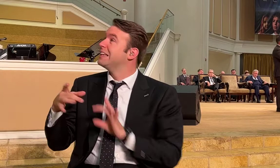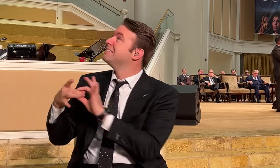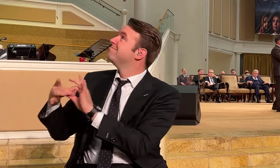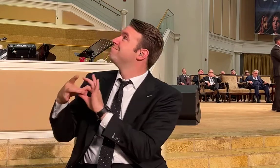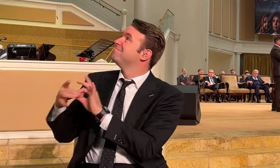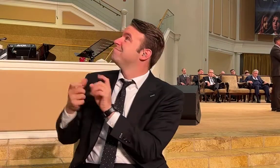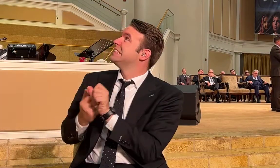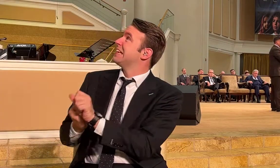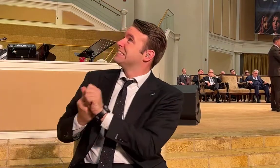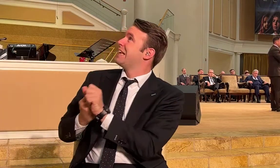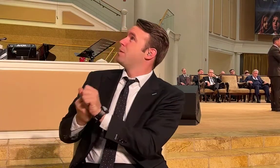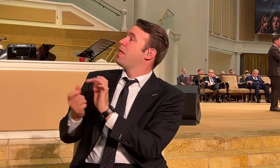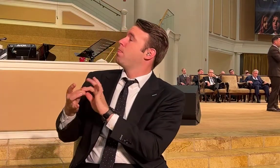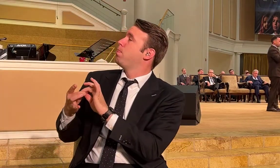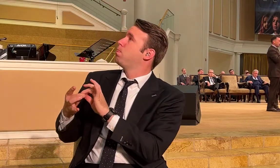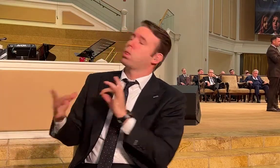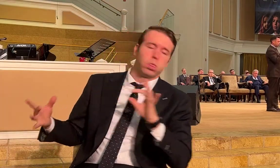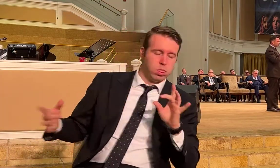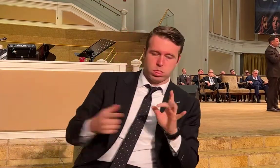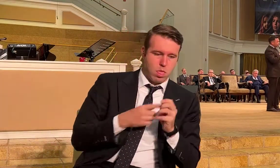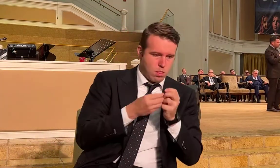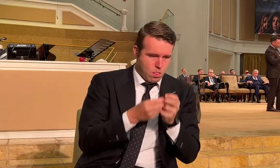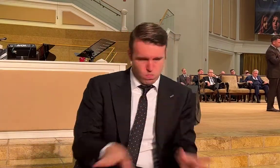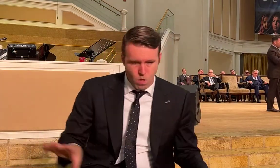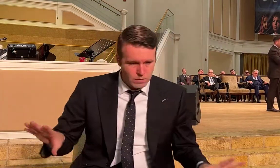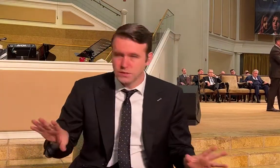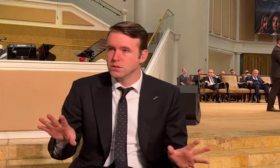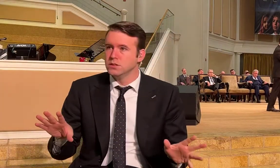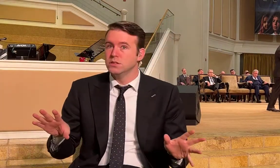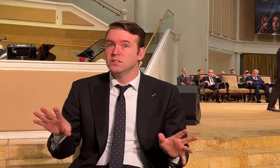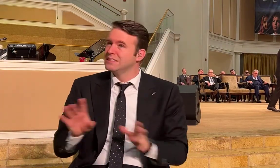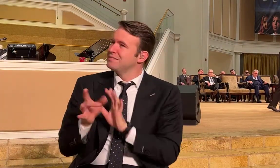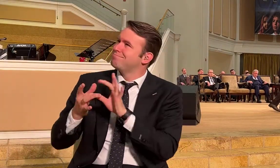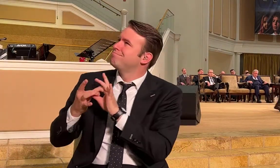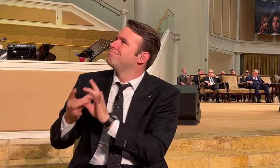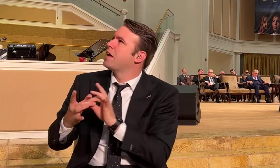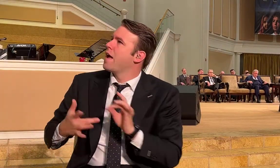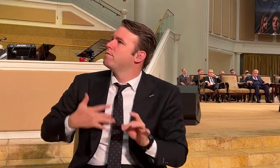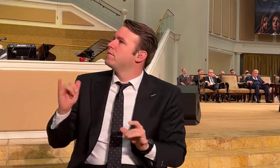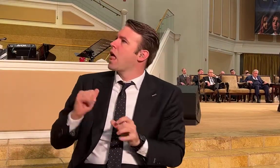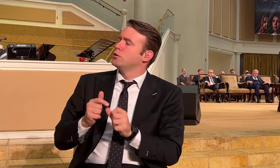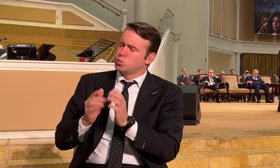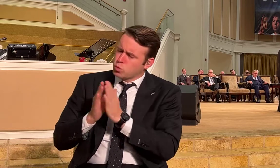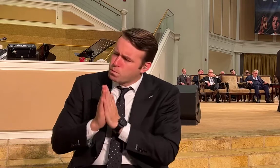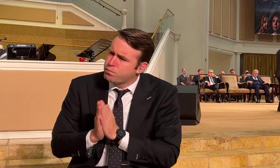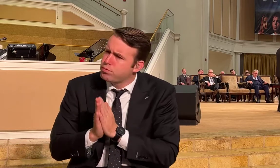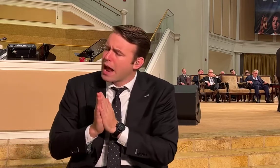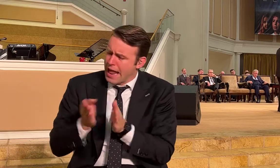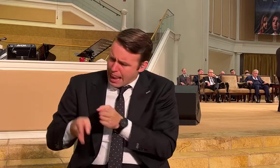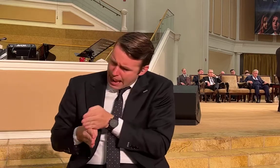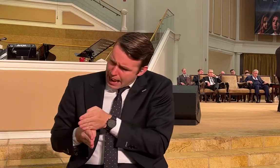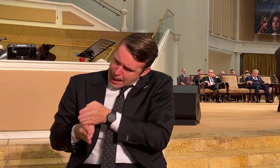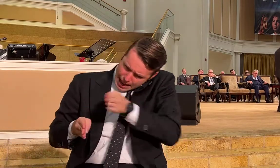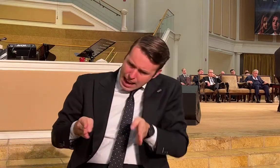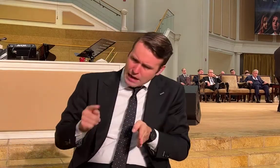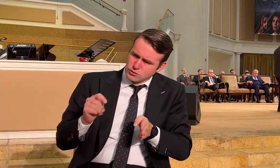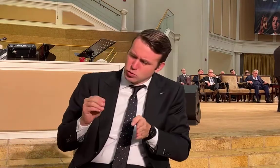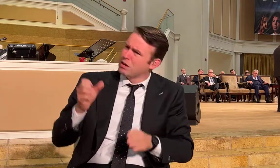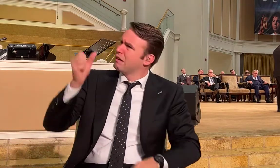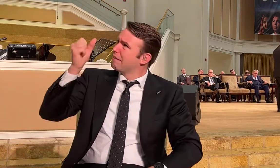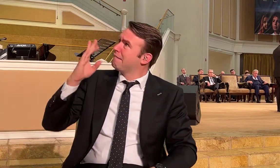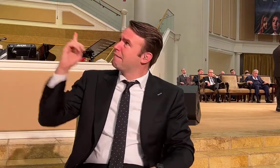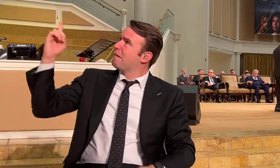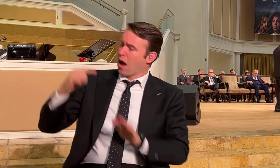been detached from his discipleship. He's lost his initial intimacy of what it felt like to pray next to them.